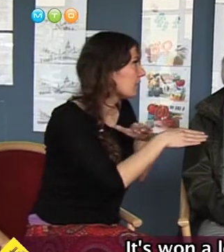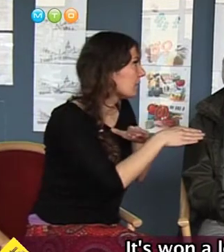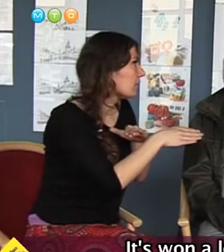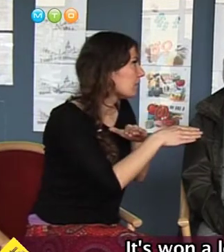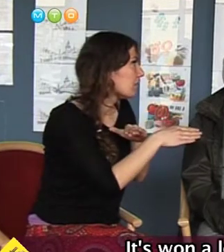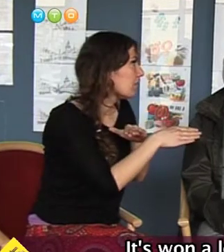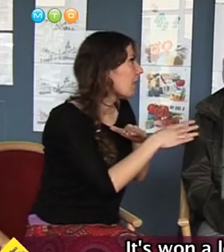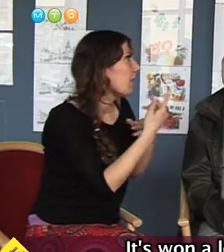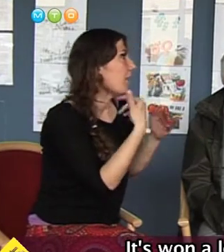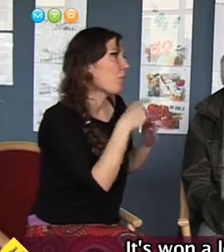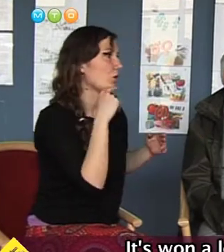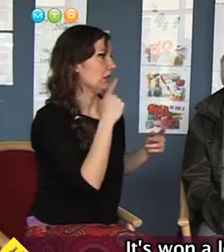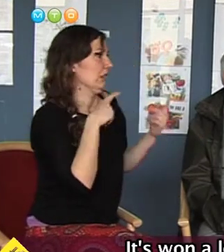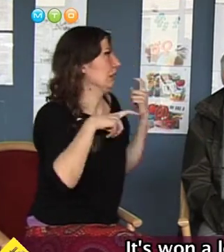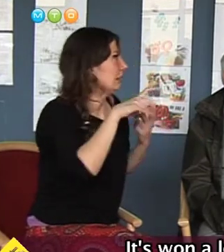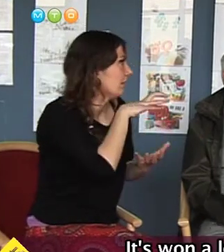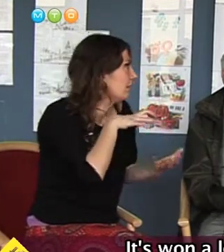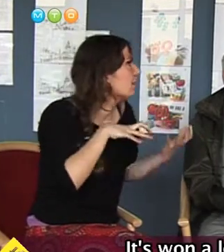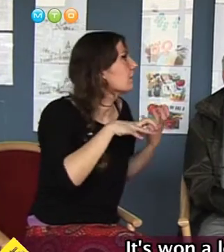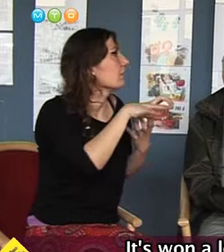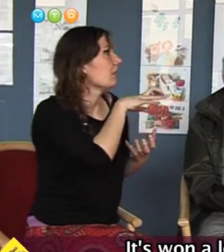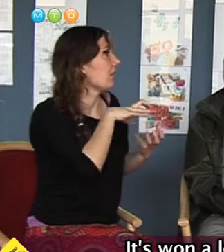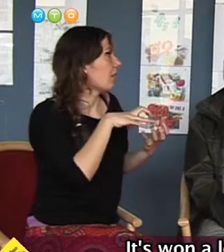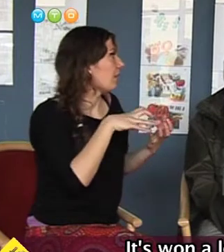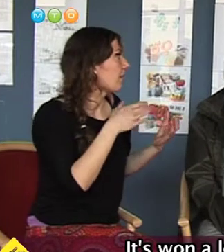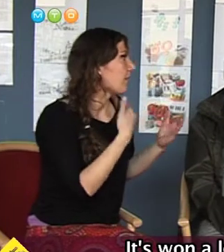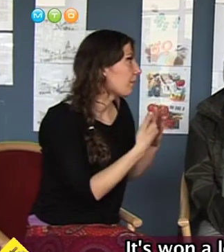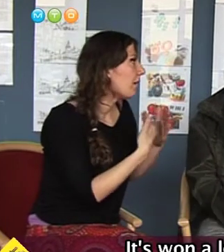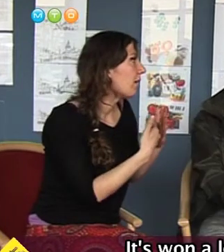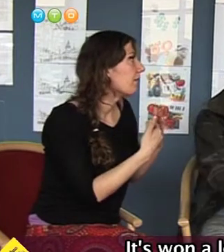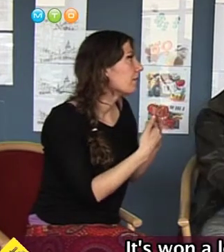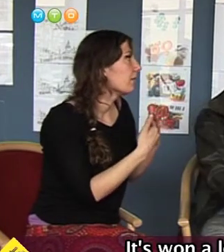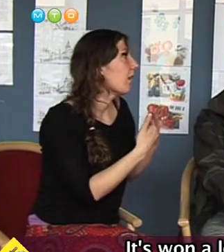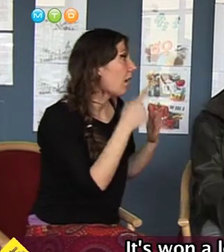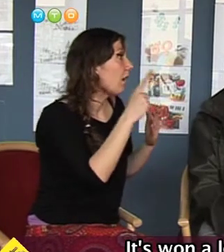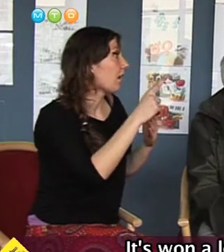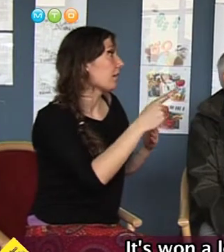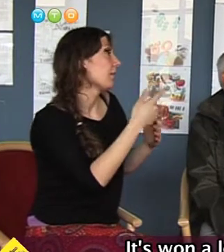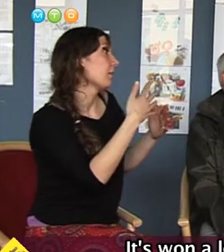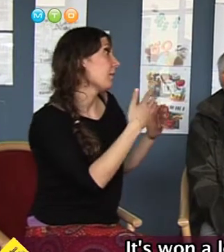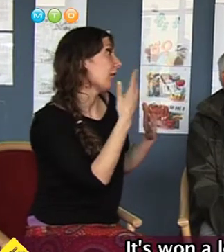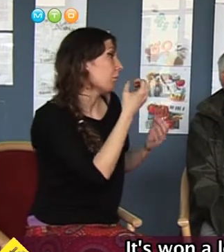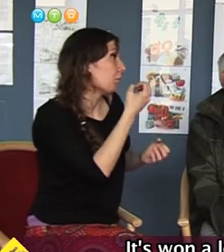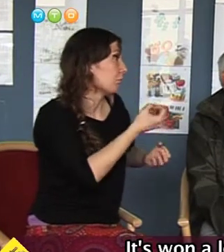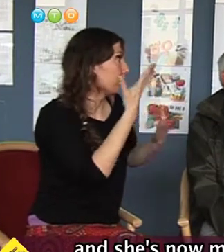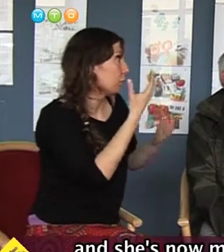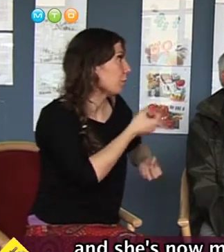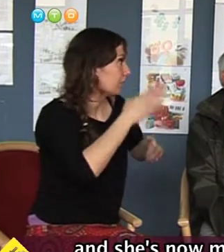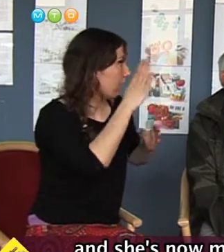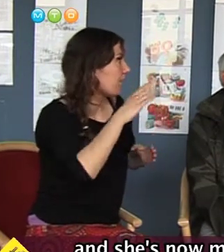It's won a lot of prizes. She suddenly has become very famous in a way,